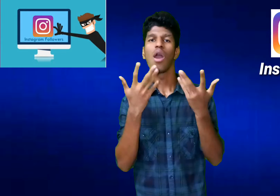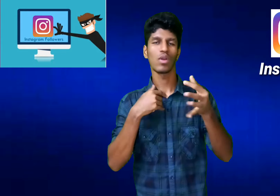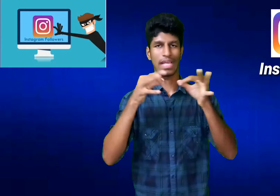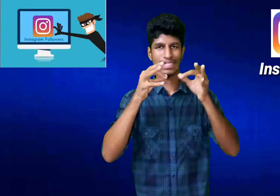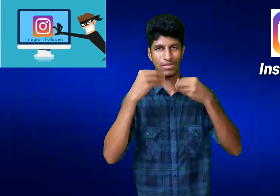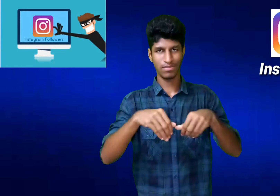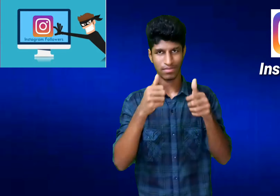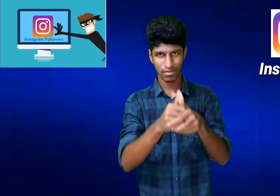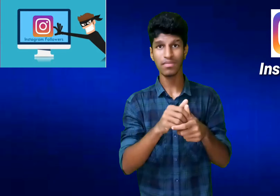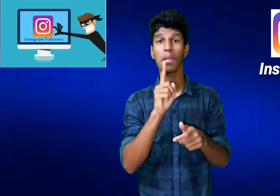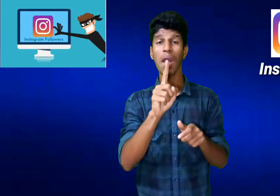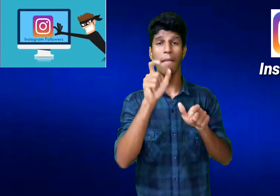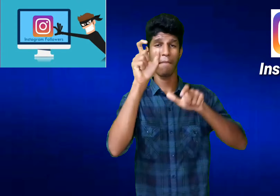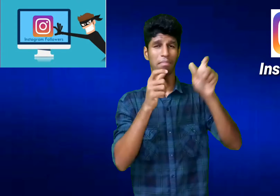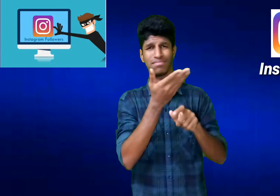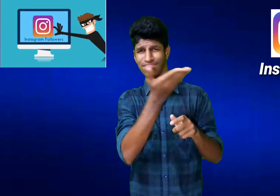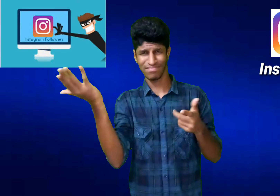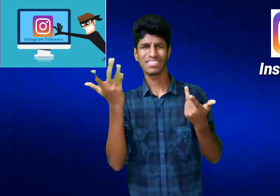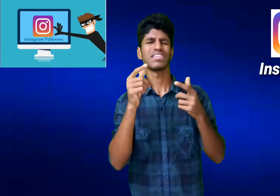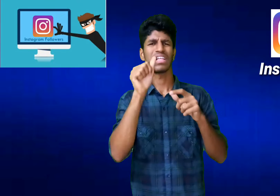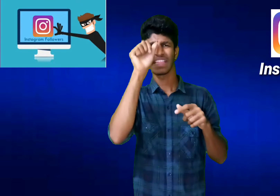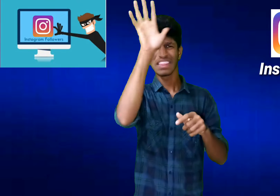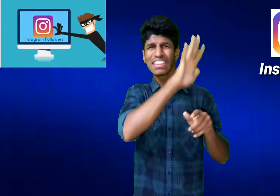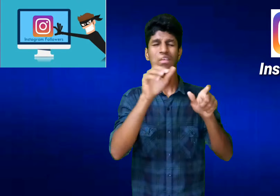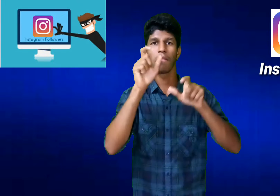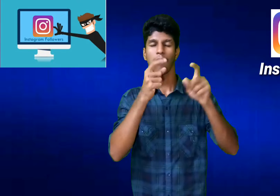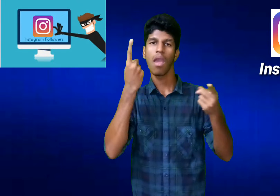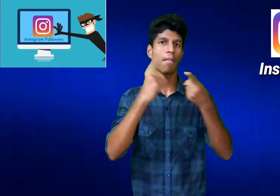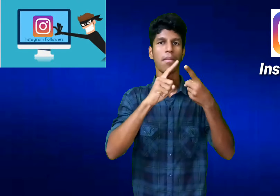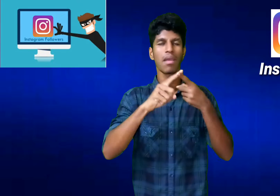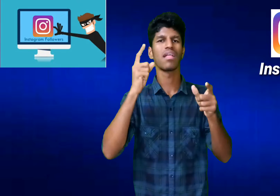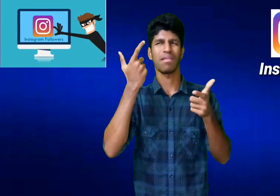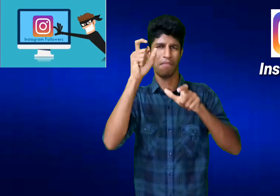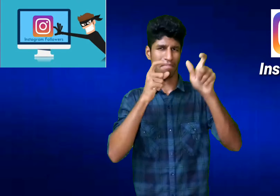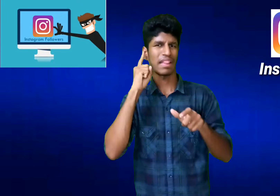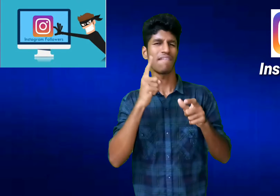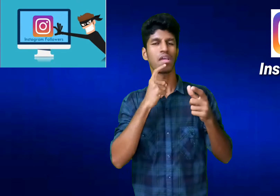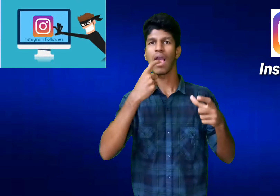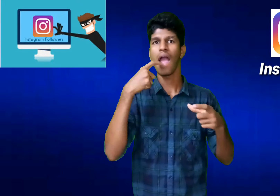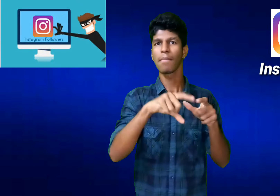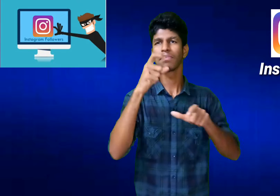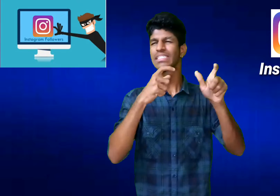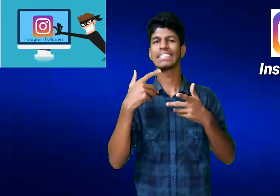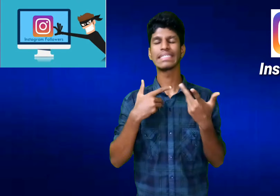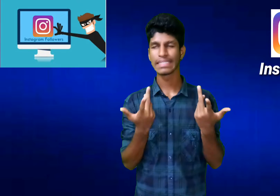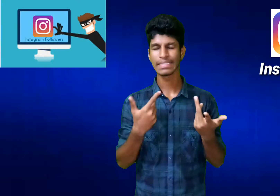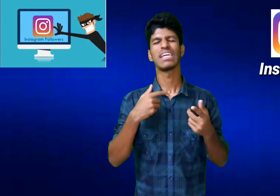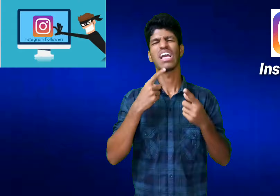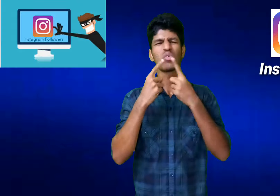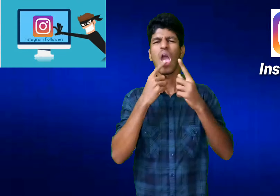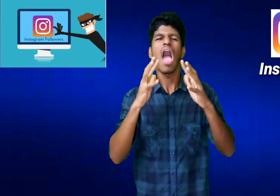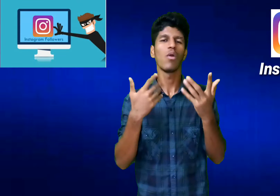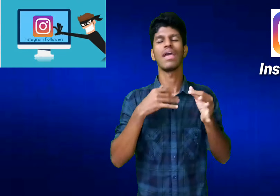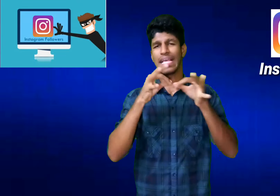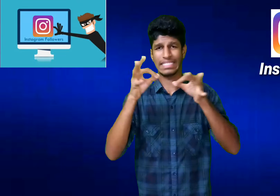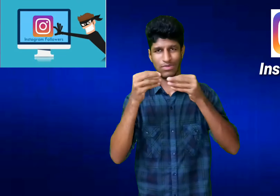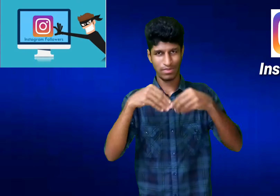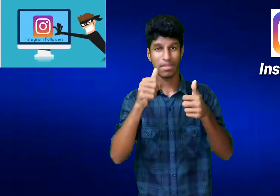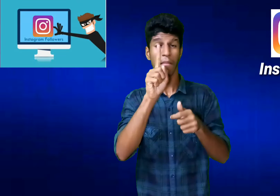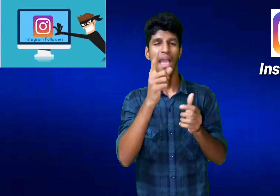the same way got a build up of my thoughts sitting in an ashtray i'm sorry that i'm so inconvenient okay just let me be